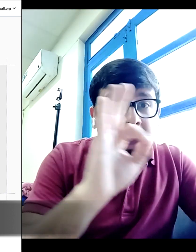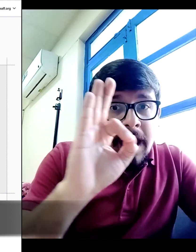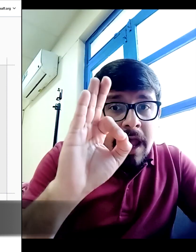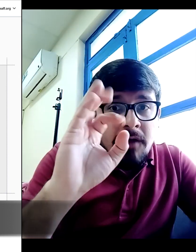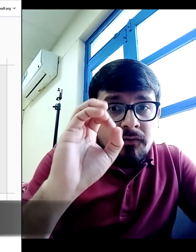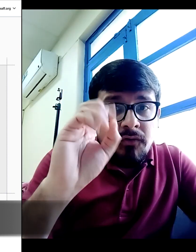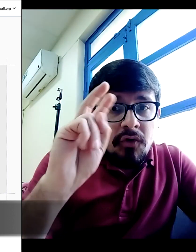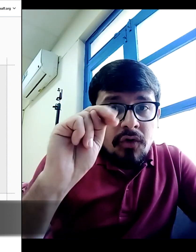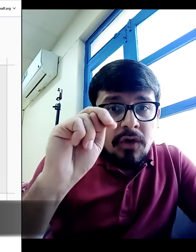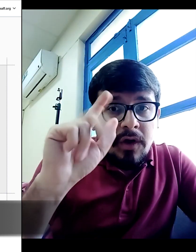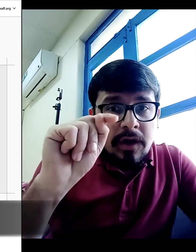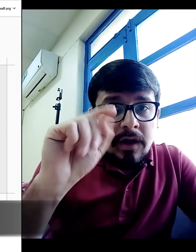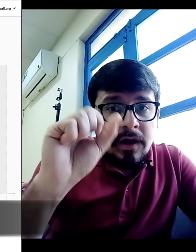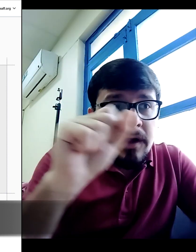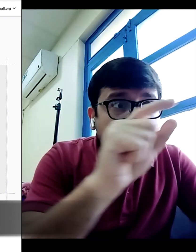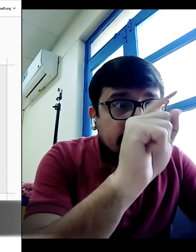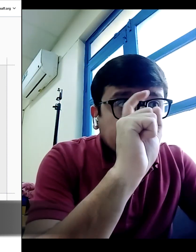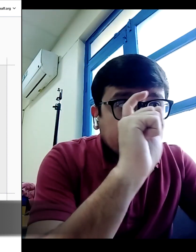I can go to fonts.